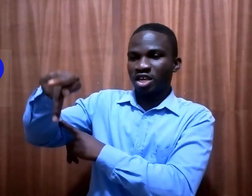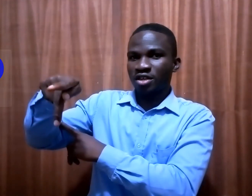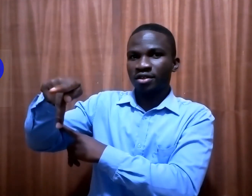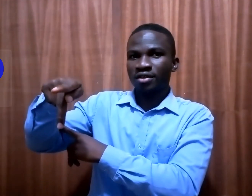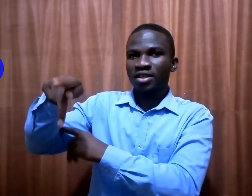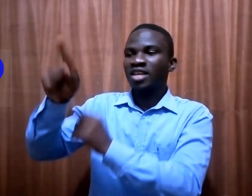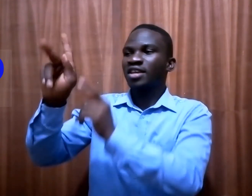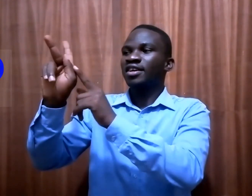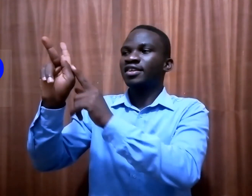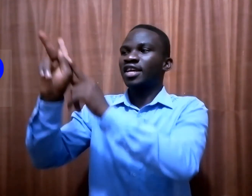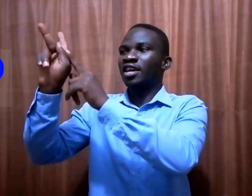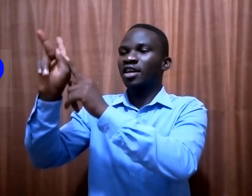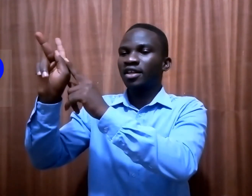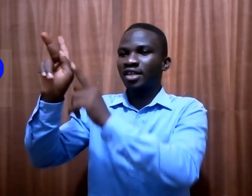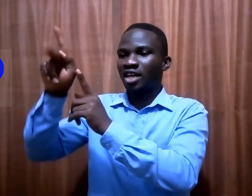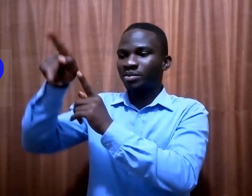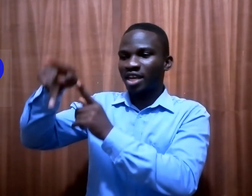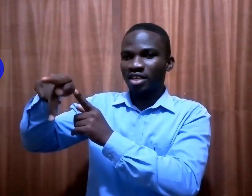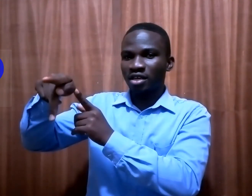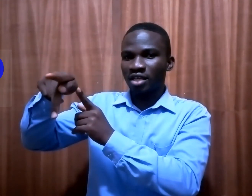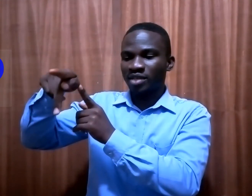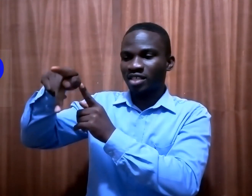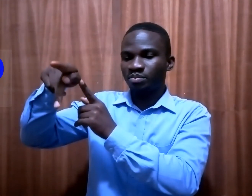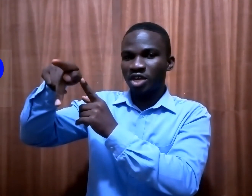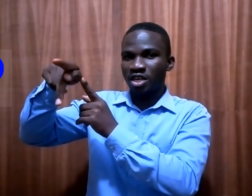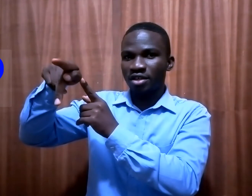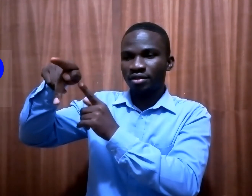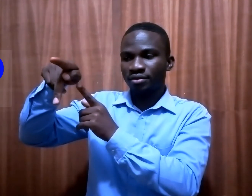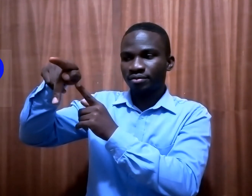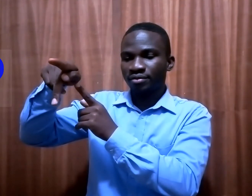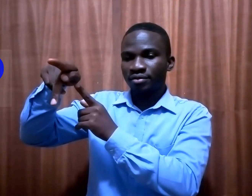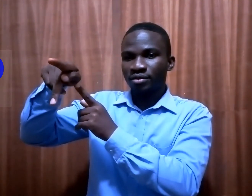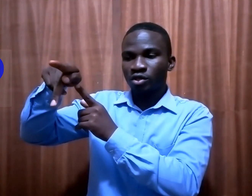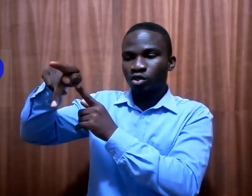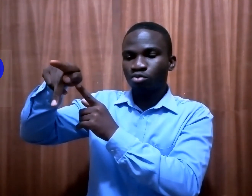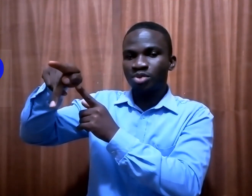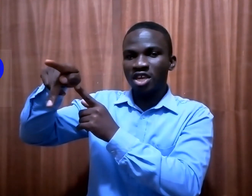P. The K turned upside down gives us P. So P.